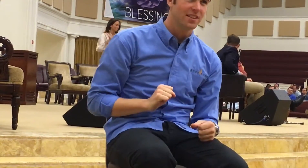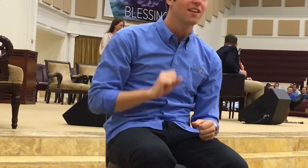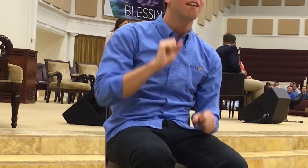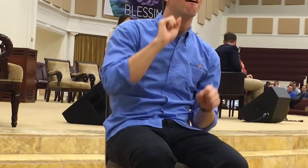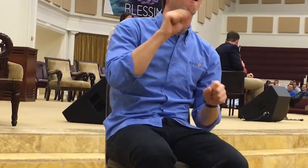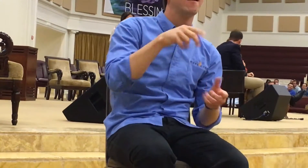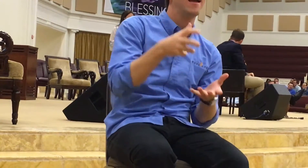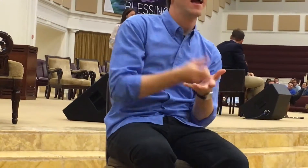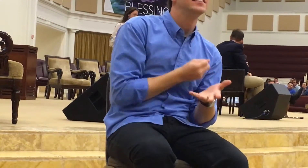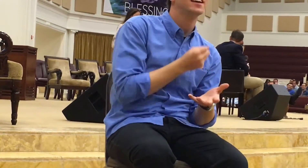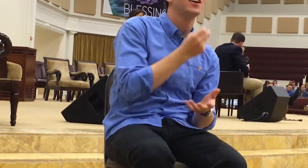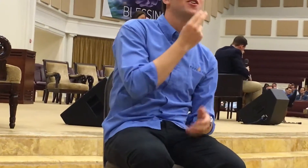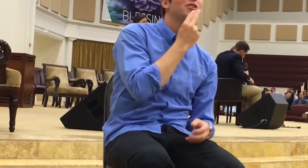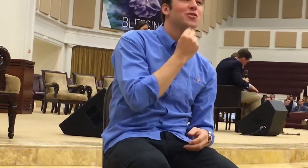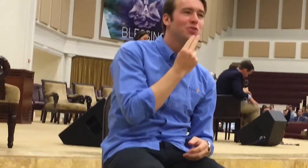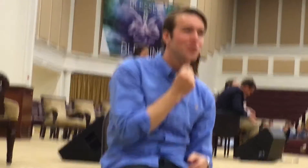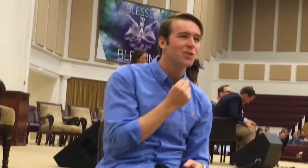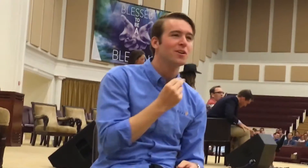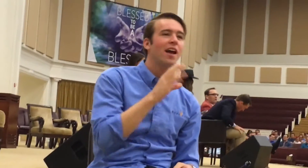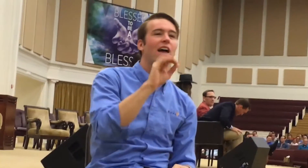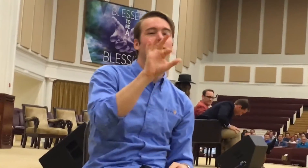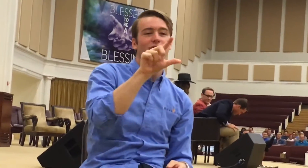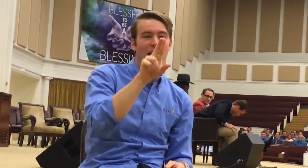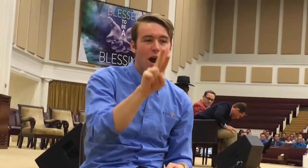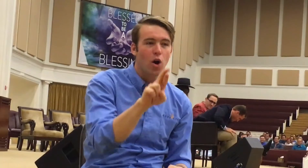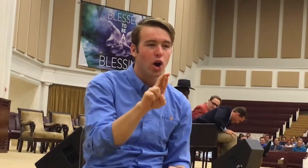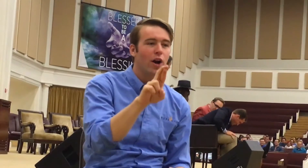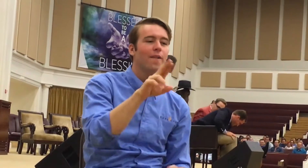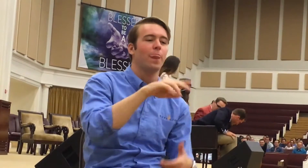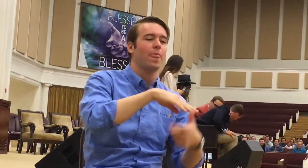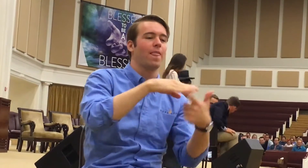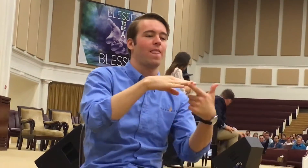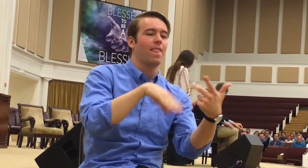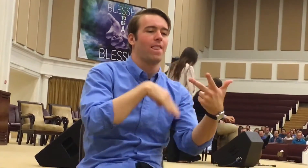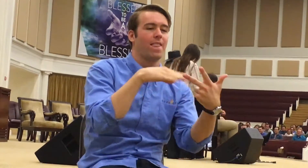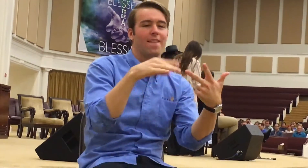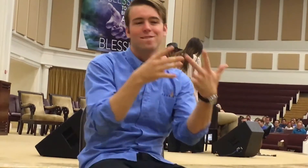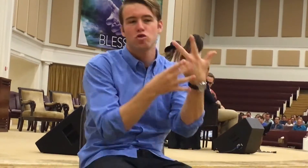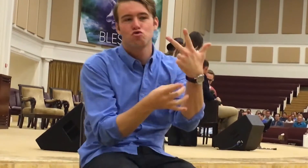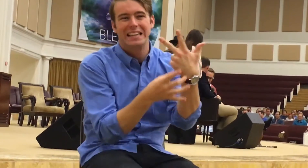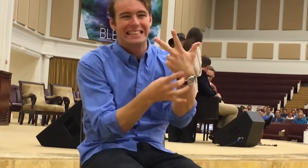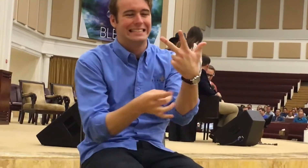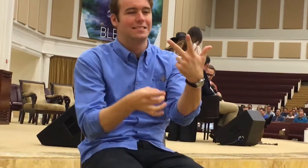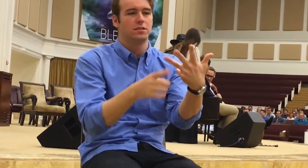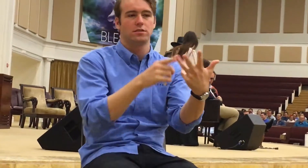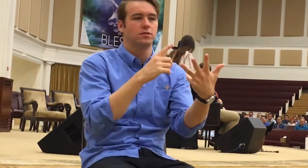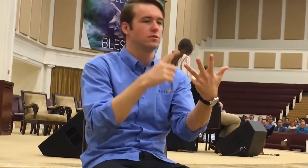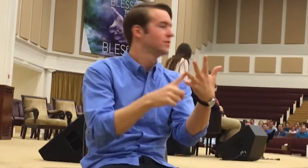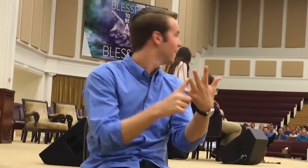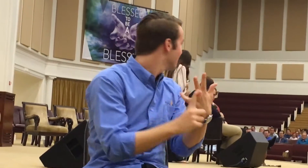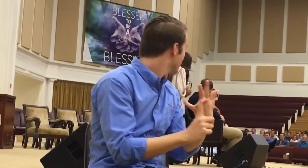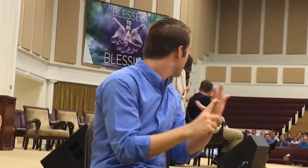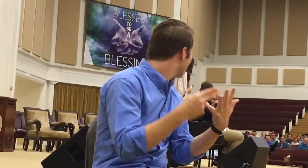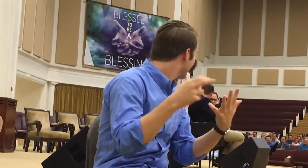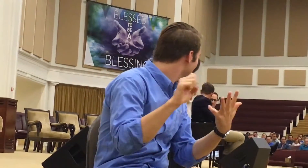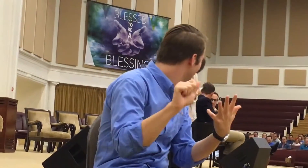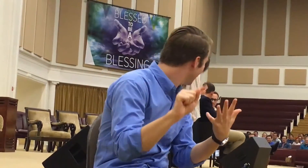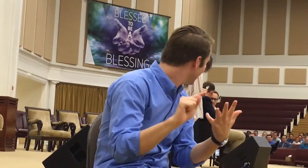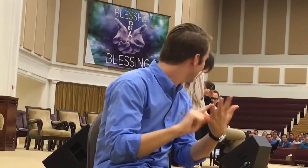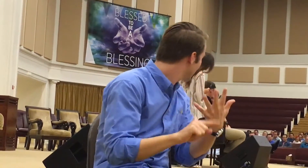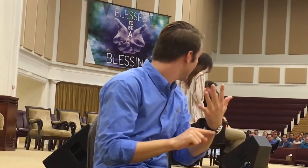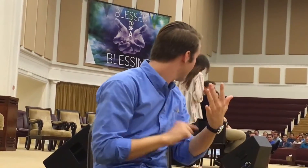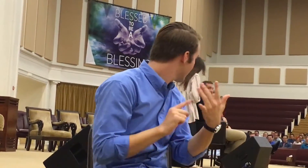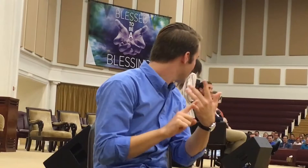can take sugar and flour and grease and heat